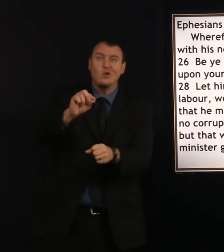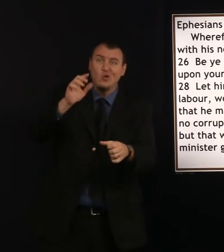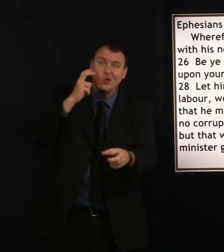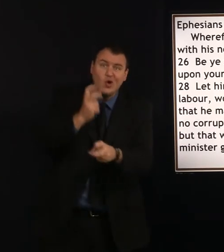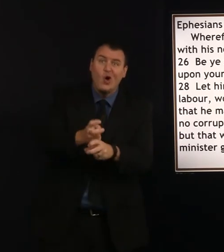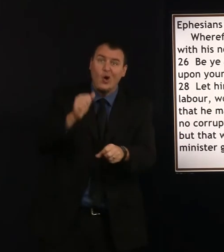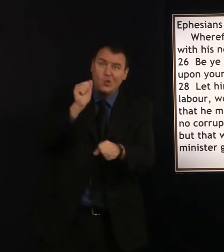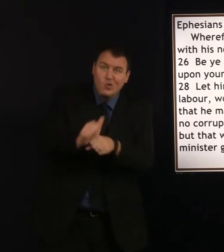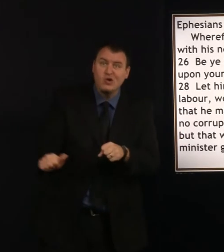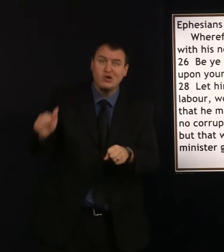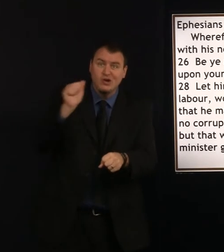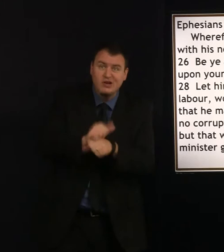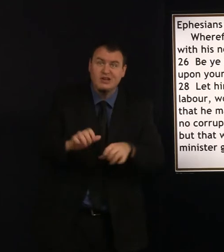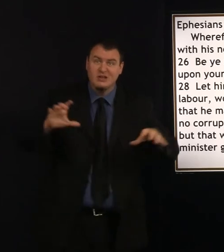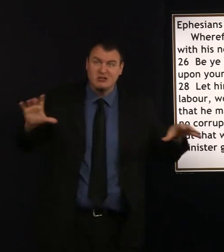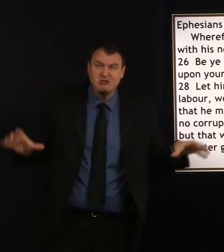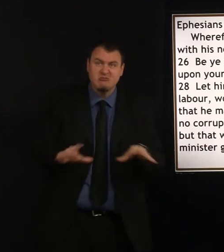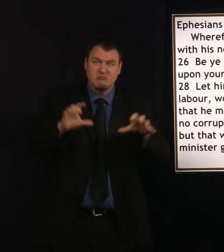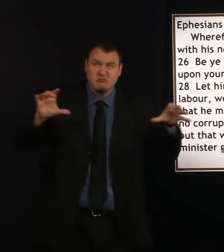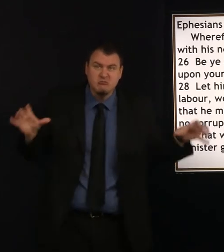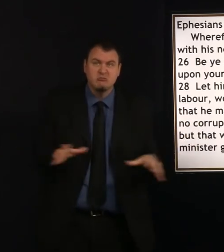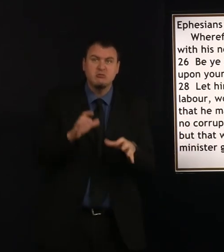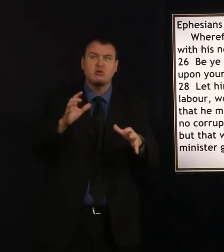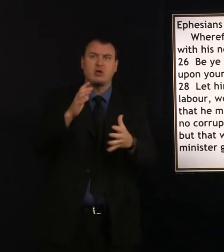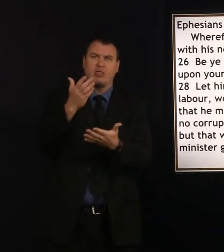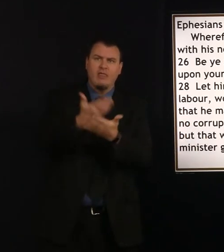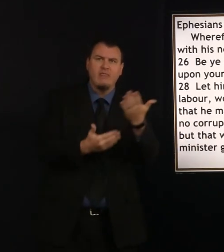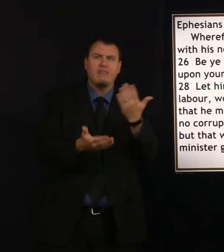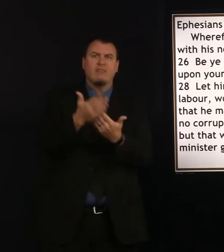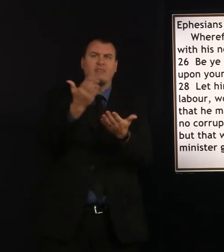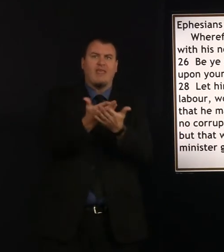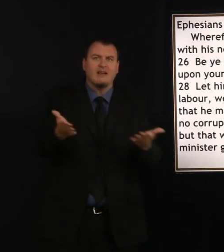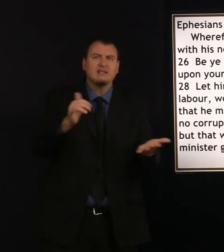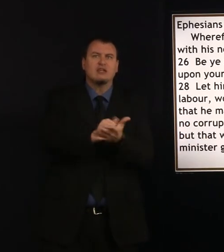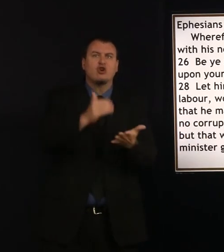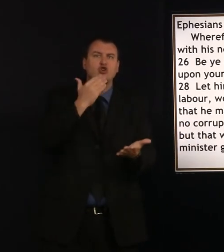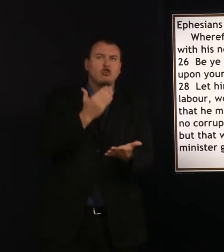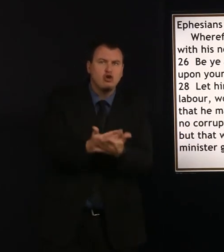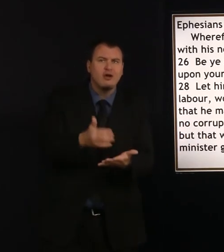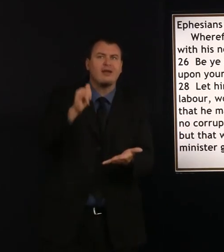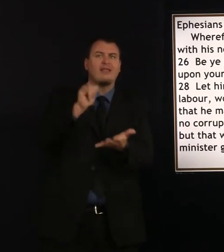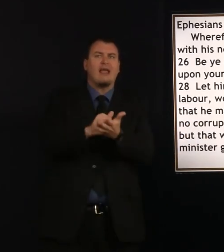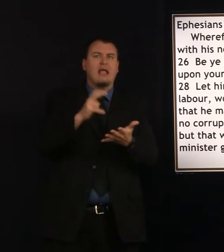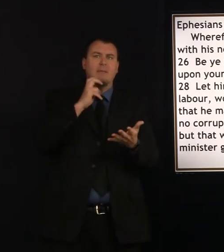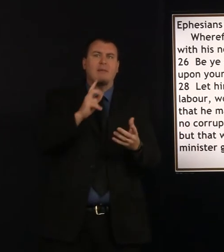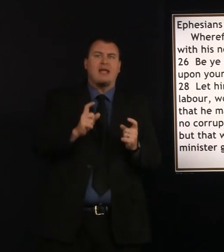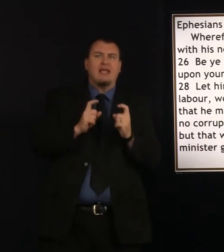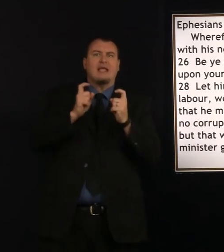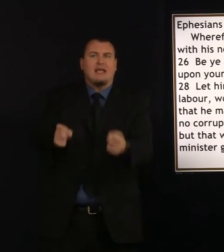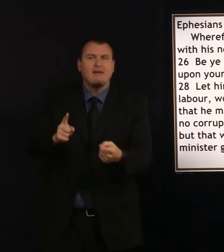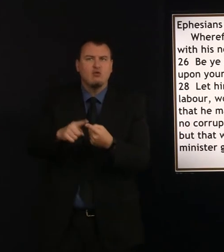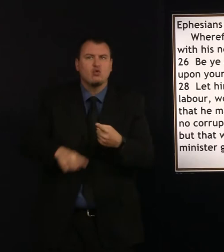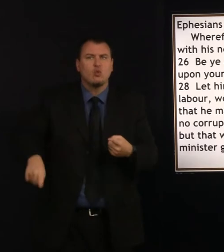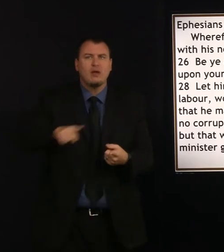working with his hands the thing which is good, that he may have to give to him that